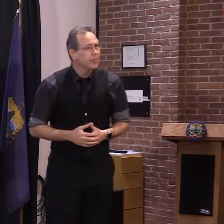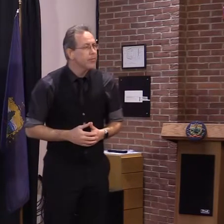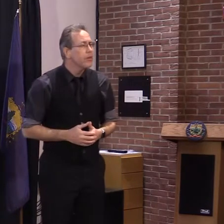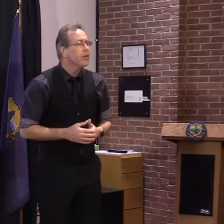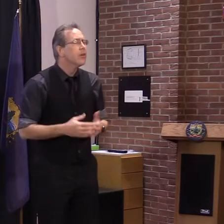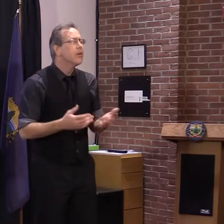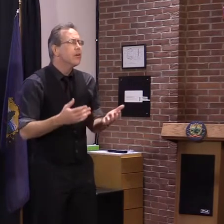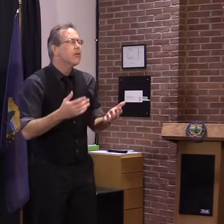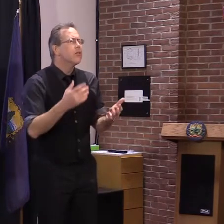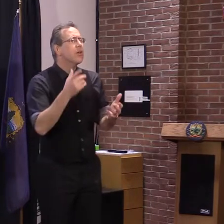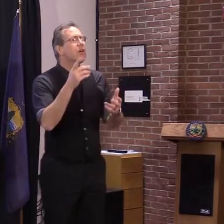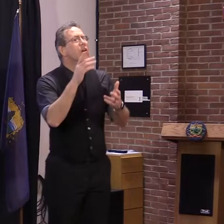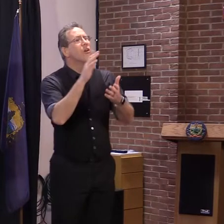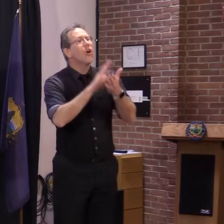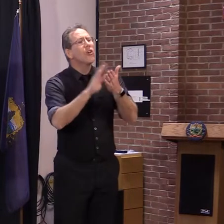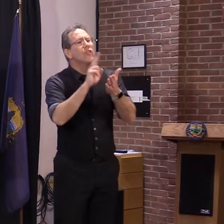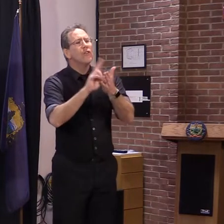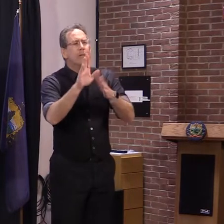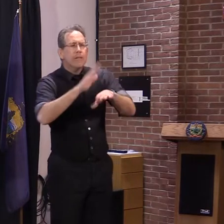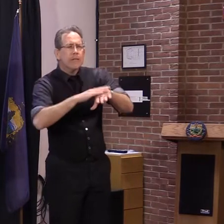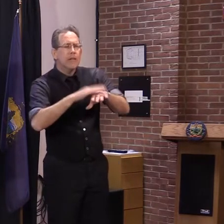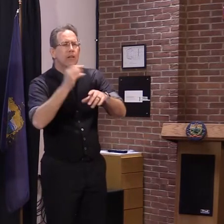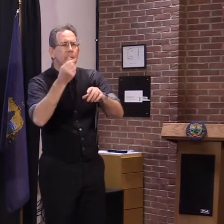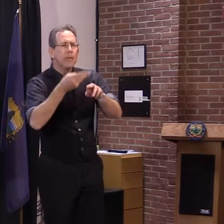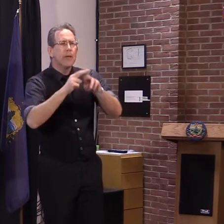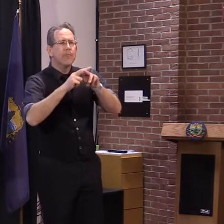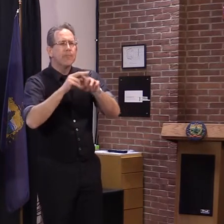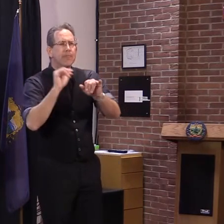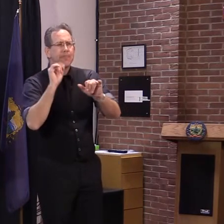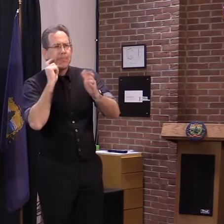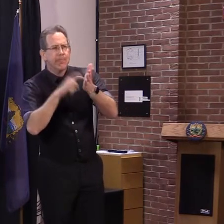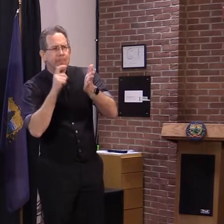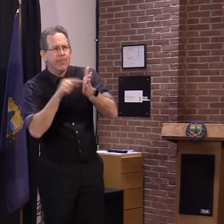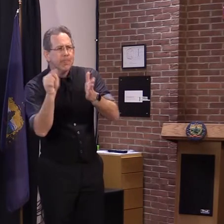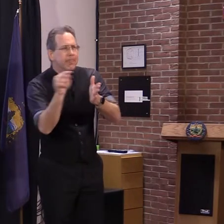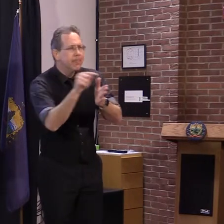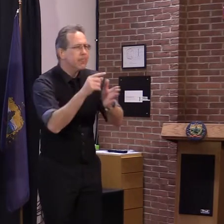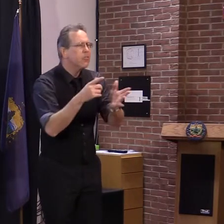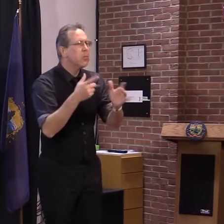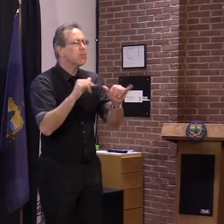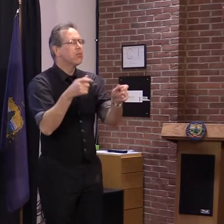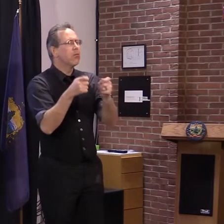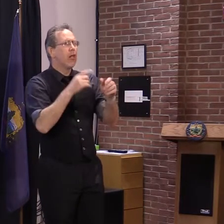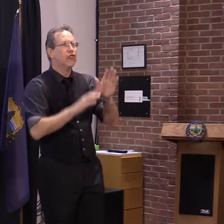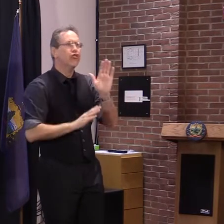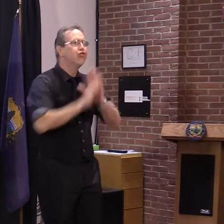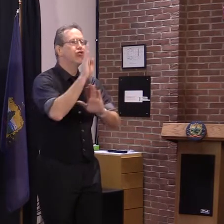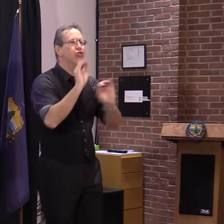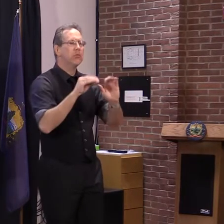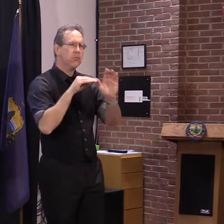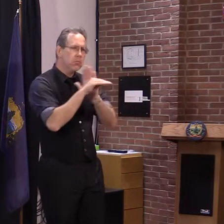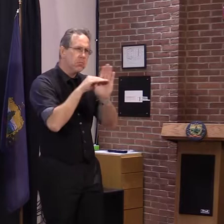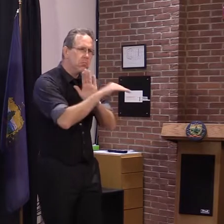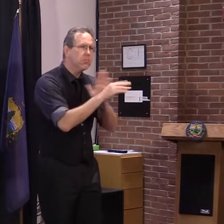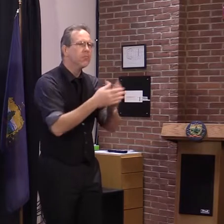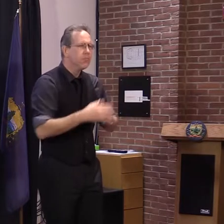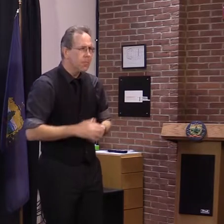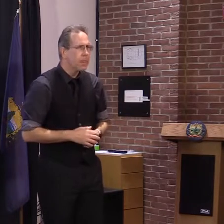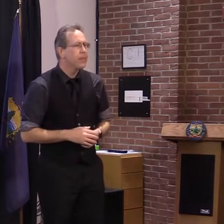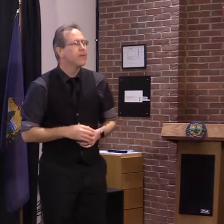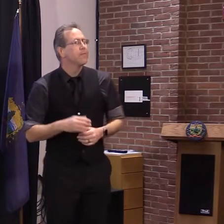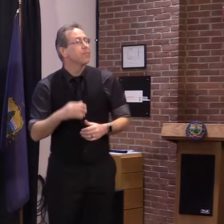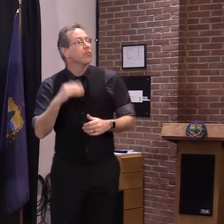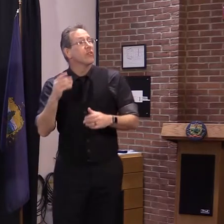campuses. Looking across the Northeast, as we mentioned, we're seeing broad improvement in our region. The cases are down about